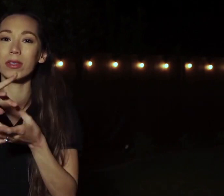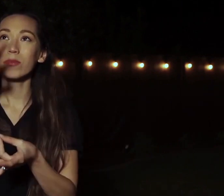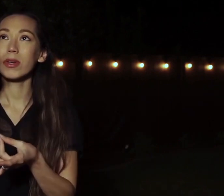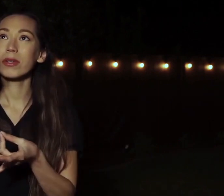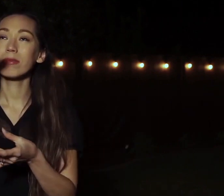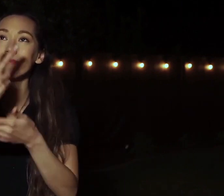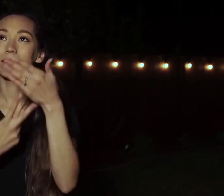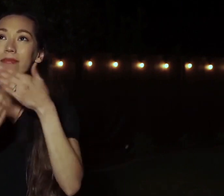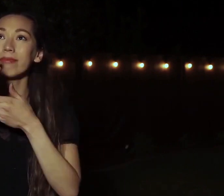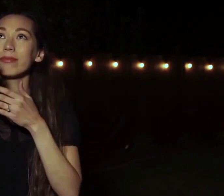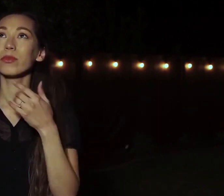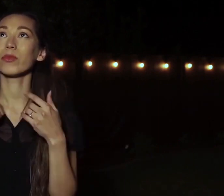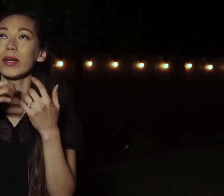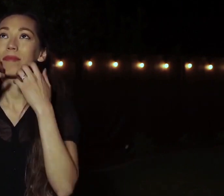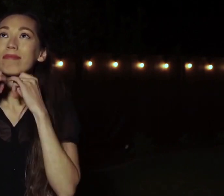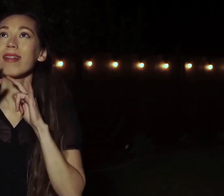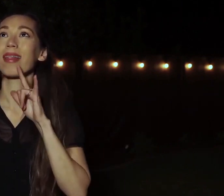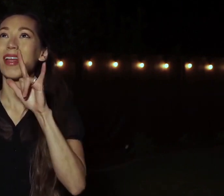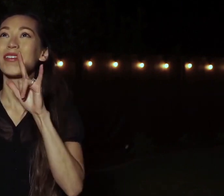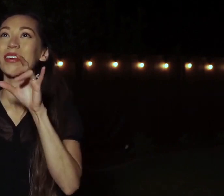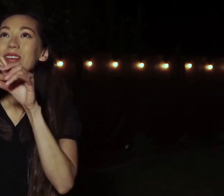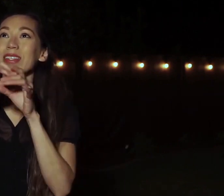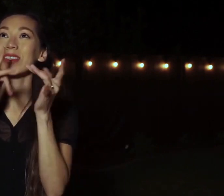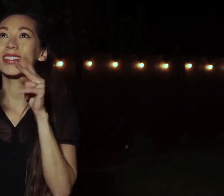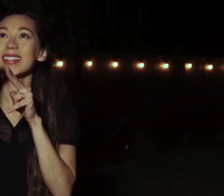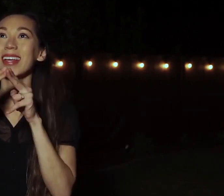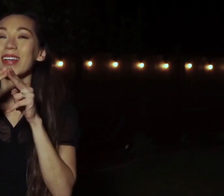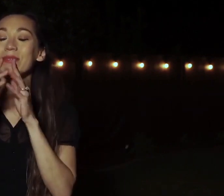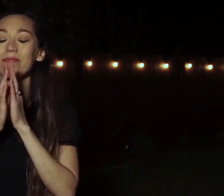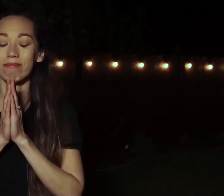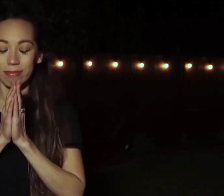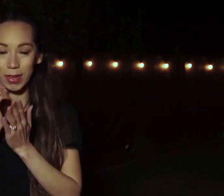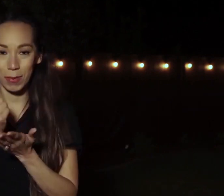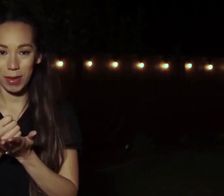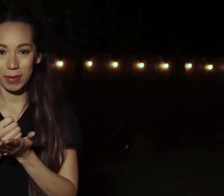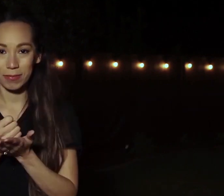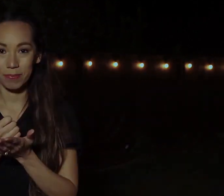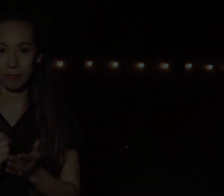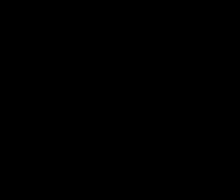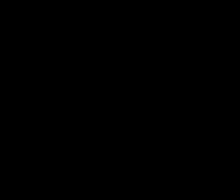Spirit, and we love you. In Jesus' name, amen.